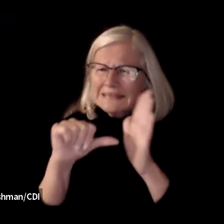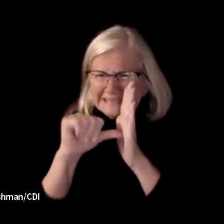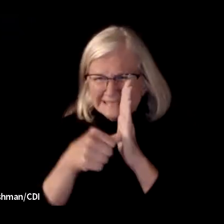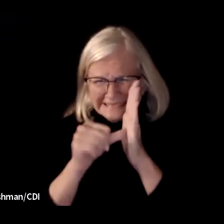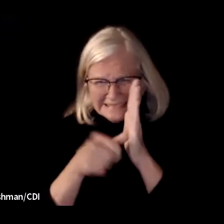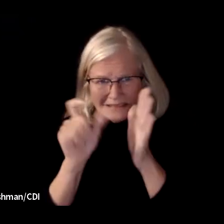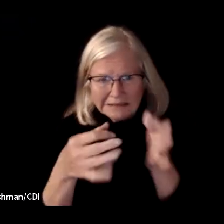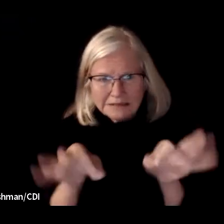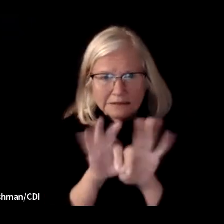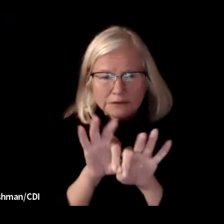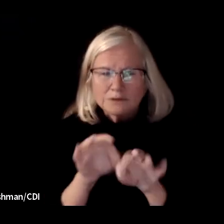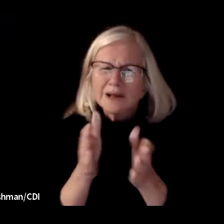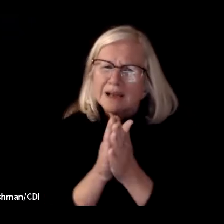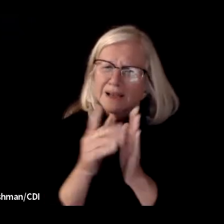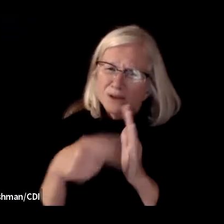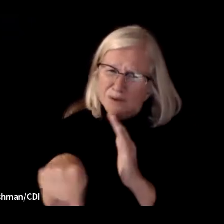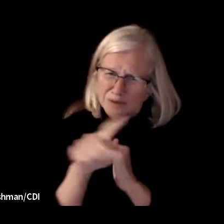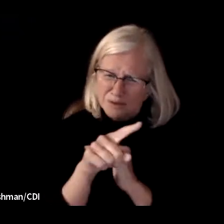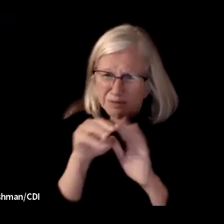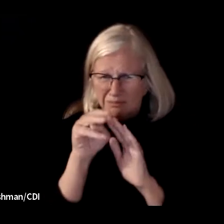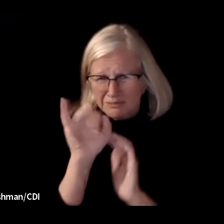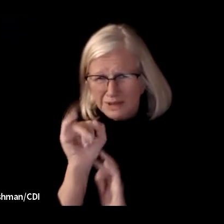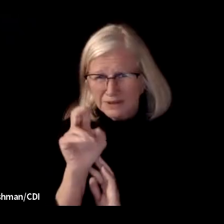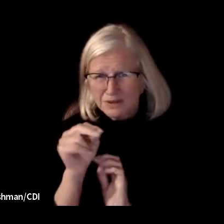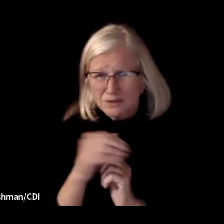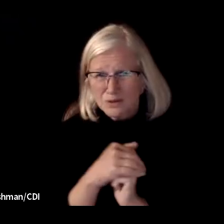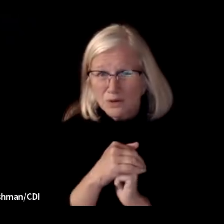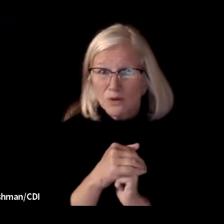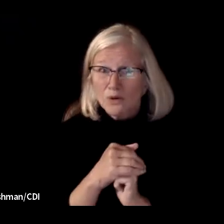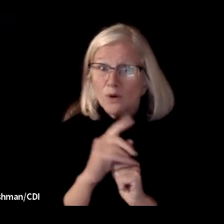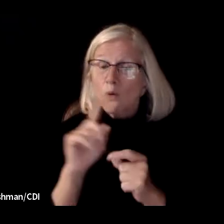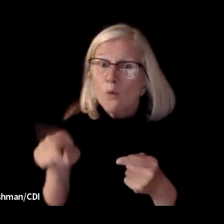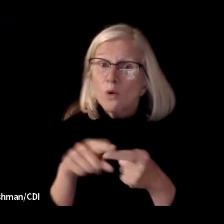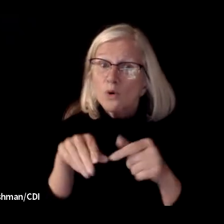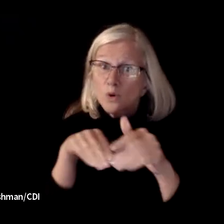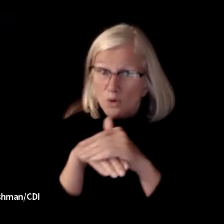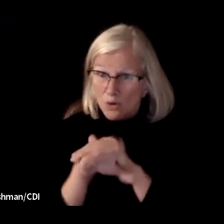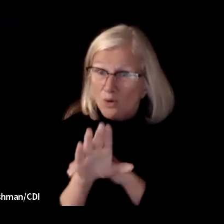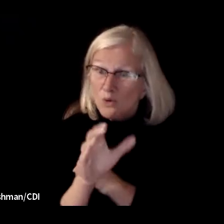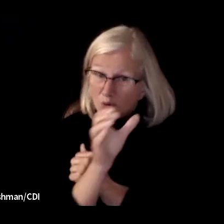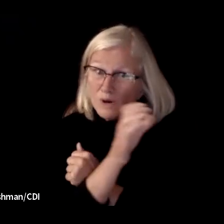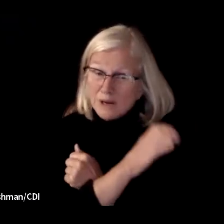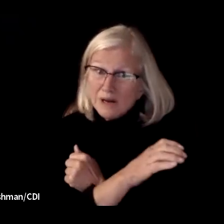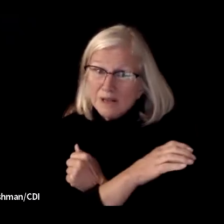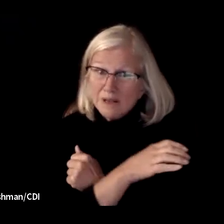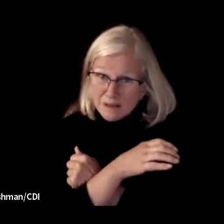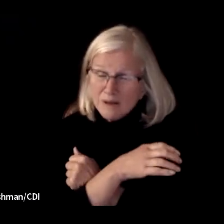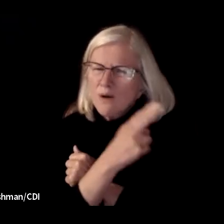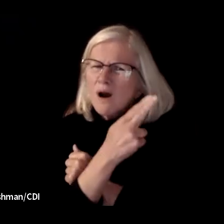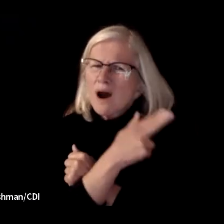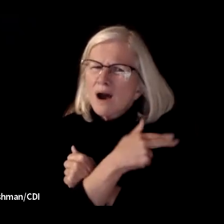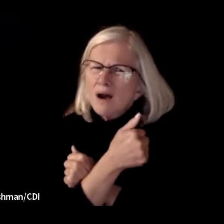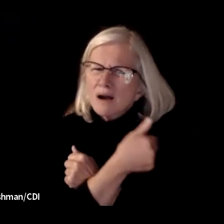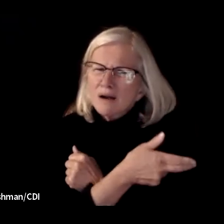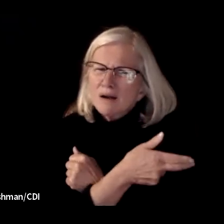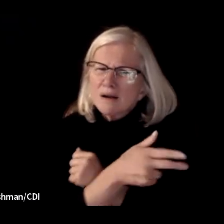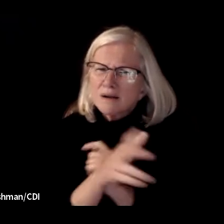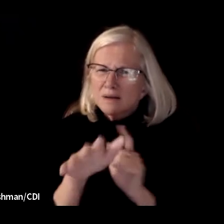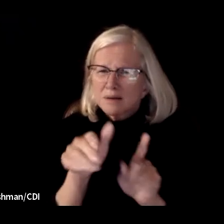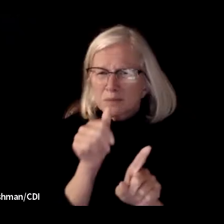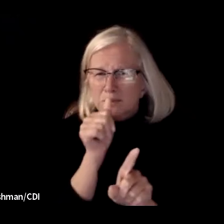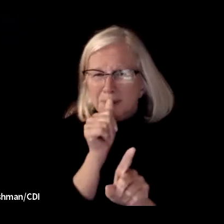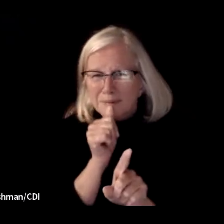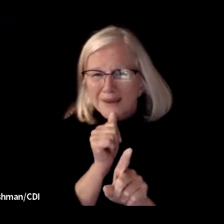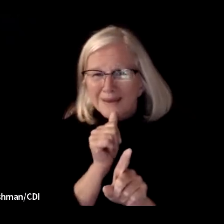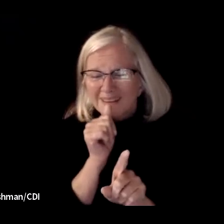Minnesota. First, when you come for care, please remember the incredible stress that our healthcare staff are under and treat them as who they